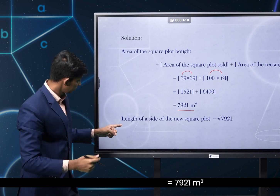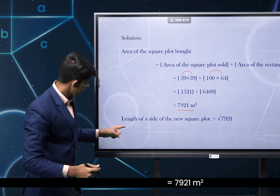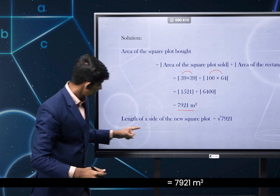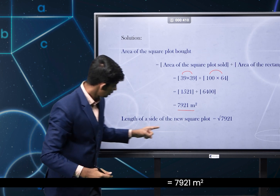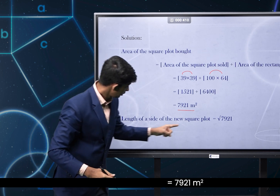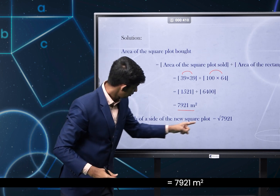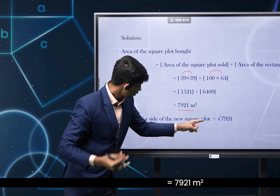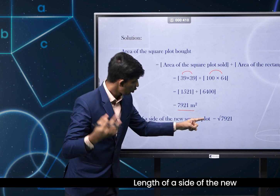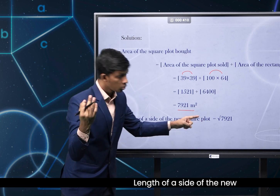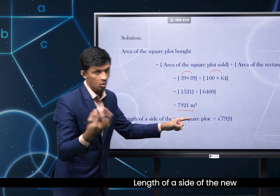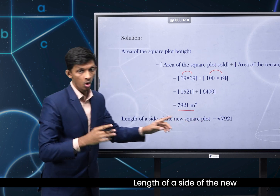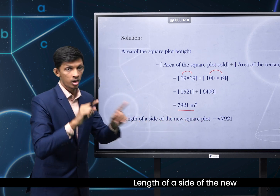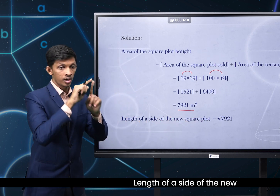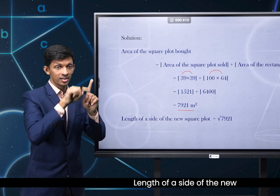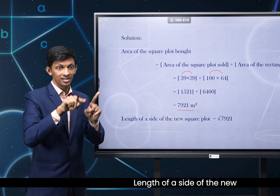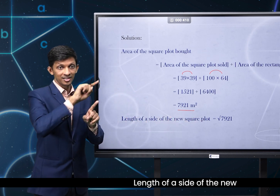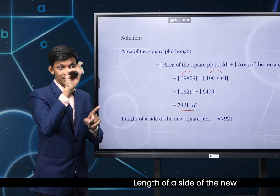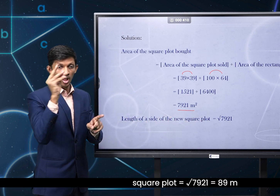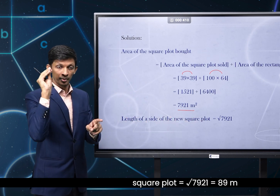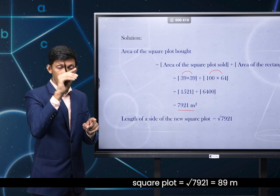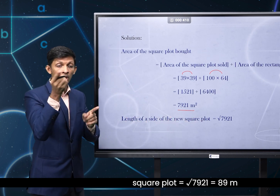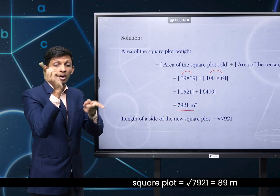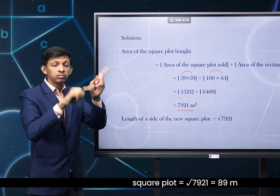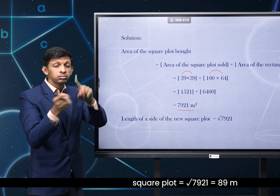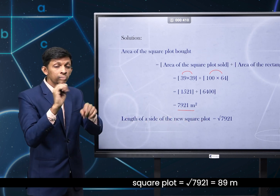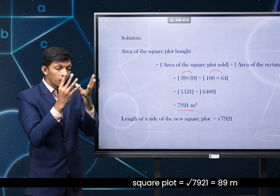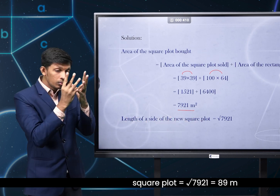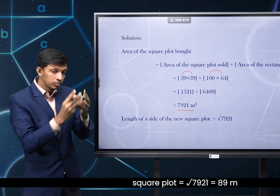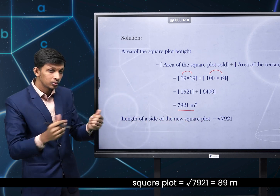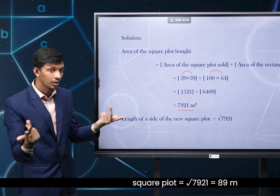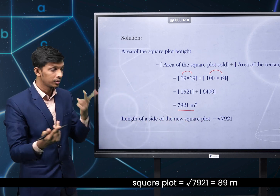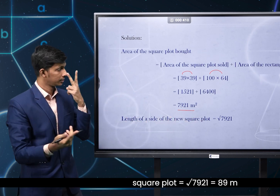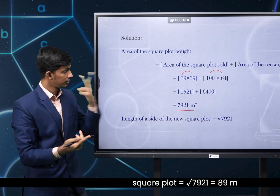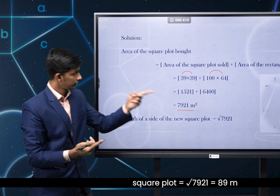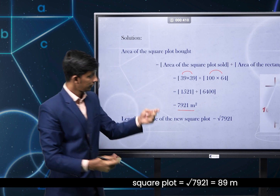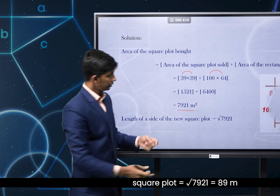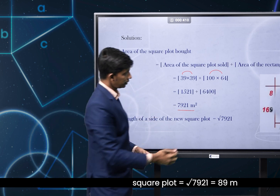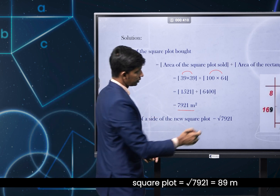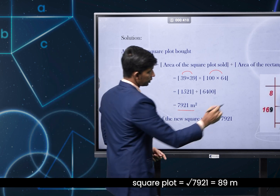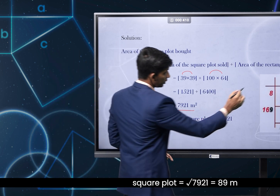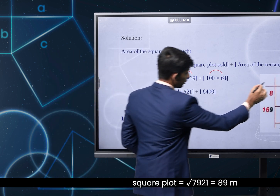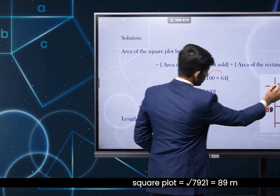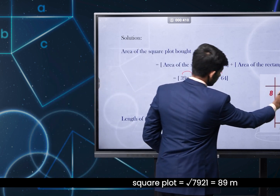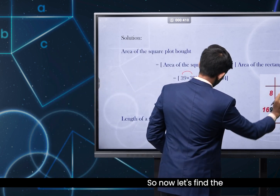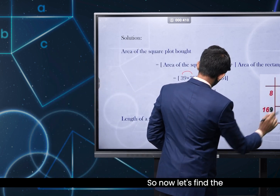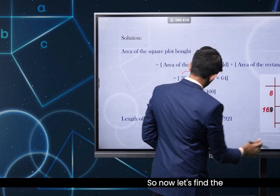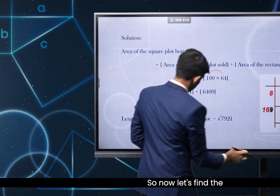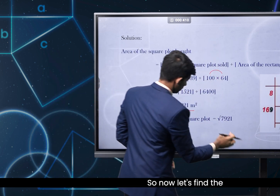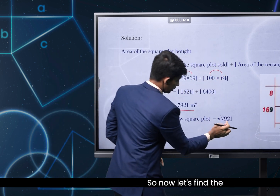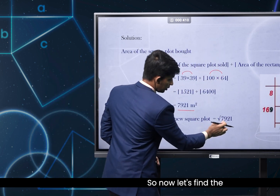meters square. So the length of a side of the new square plot is equal to root of 7921. So now let's find